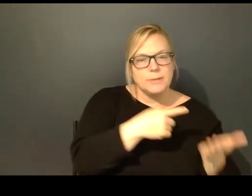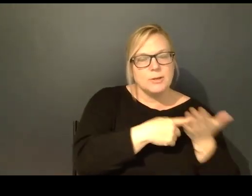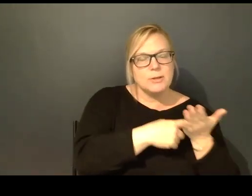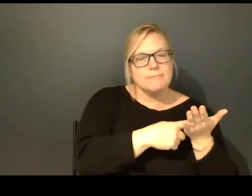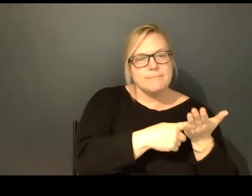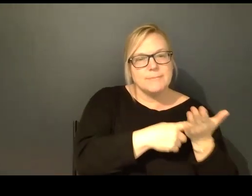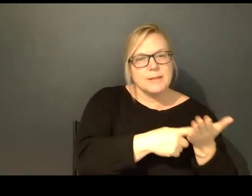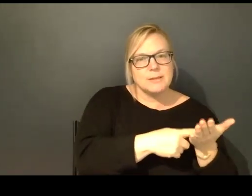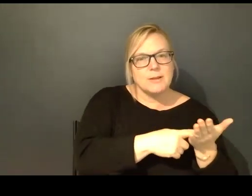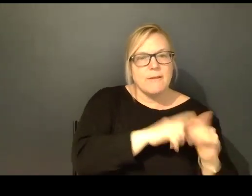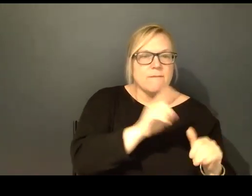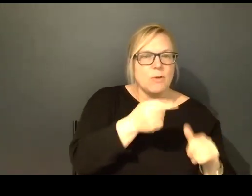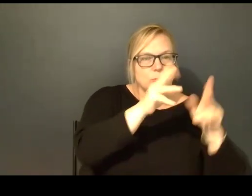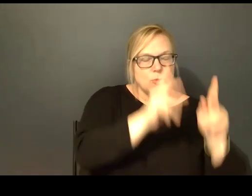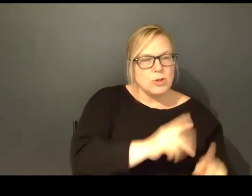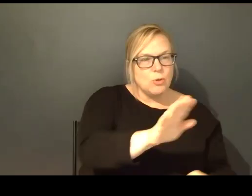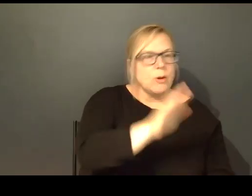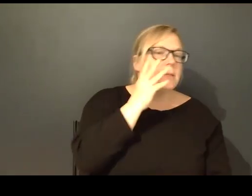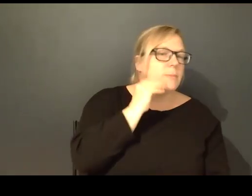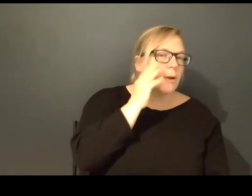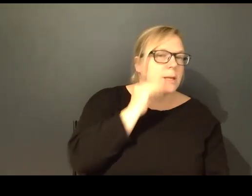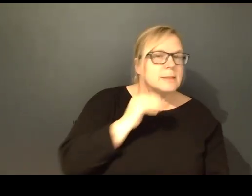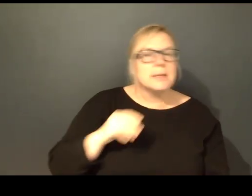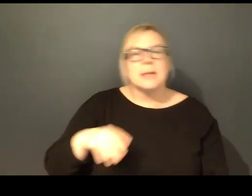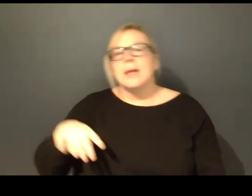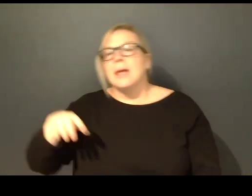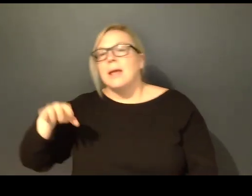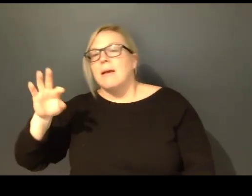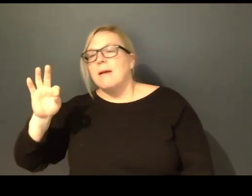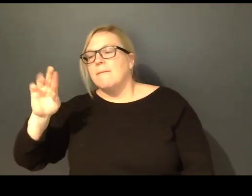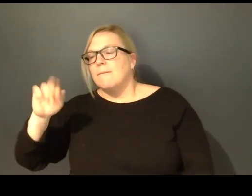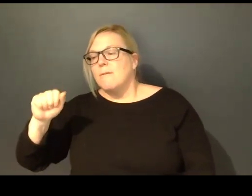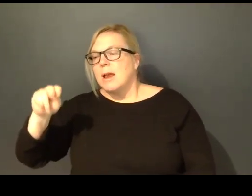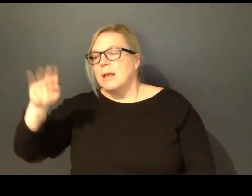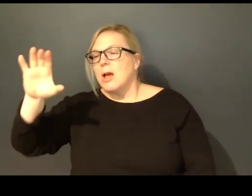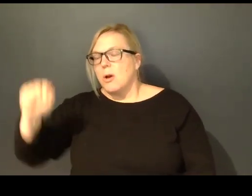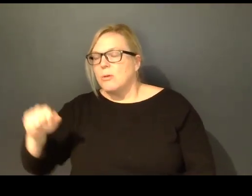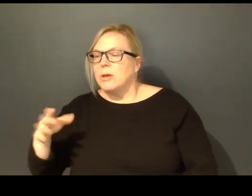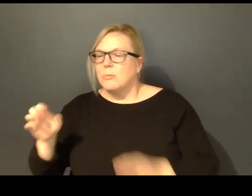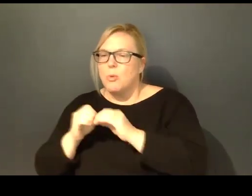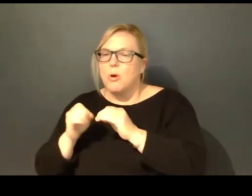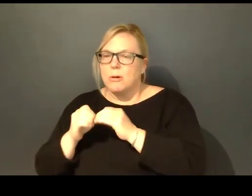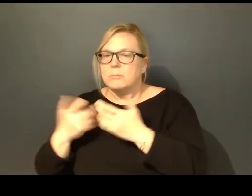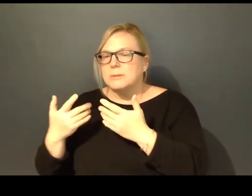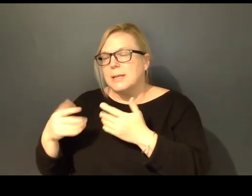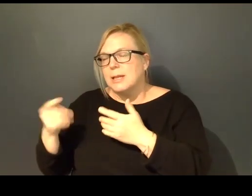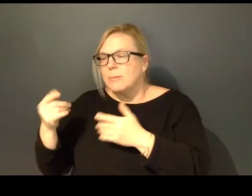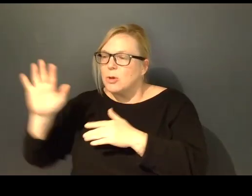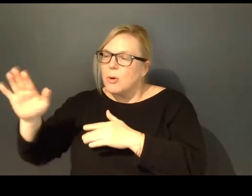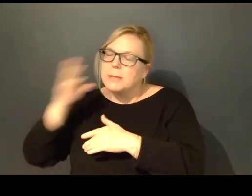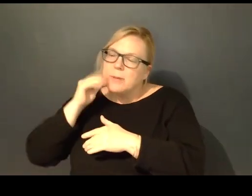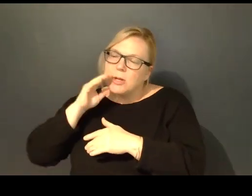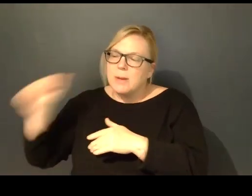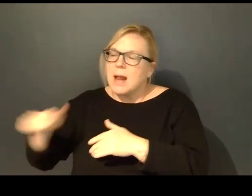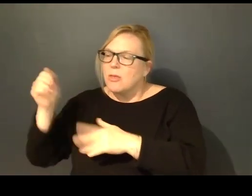Franco, you're going to be speaking a bit first person, but also the experiences of your clients who are living with ADHD. Absolutely. Perfect. Okay. So the first